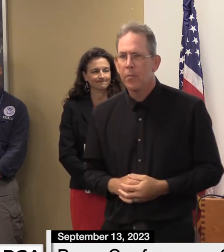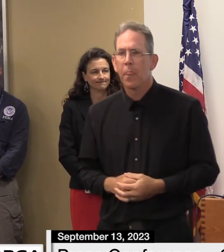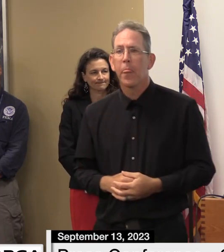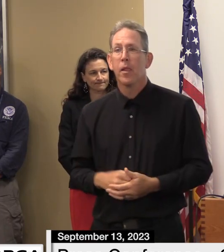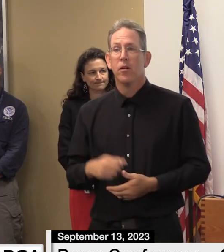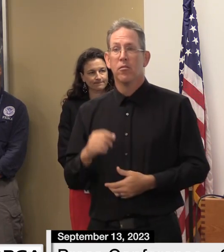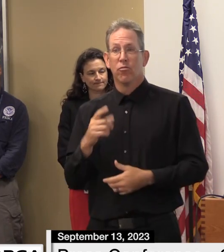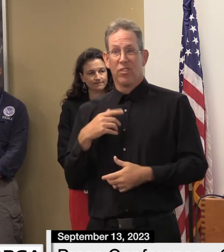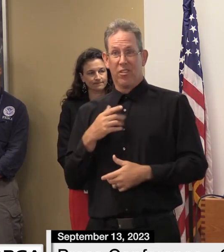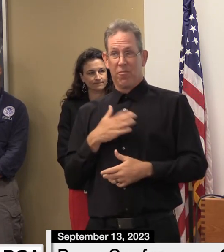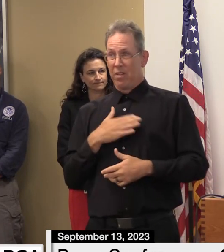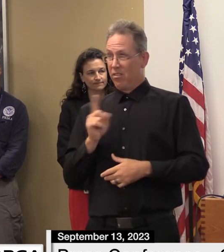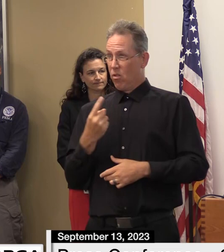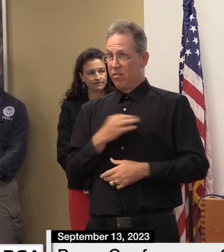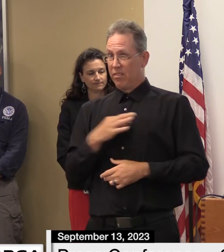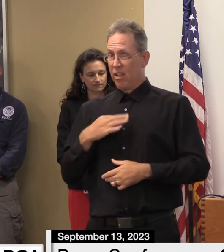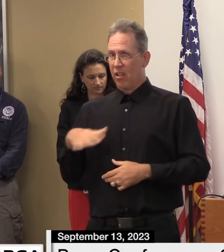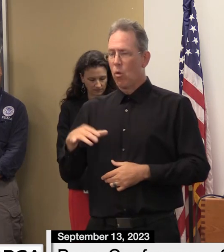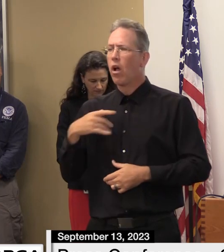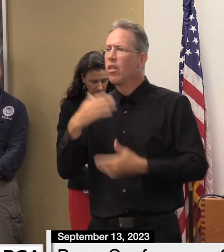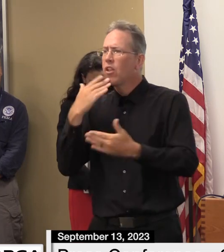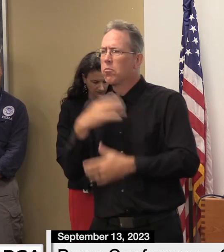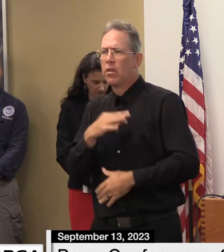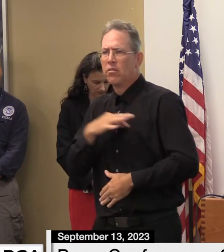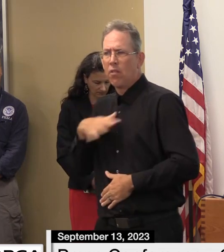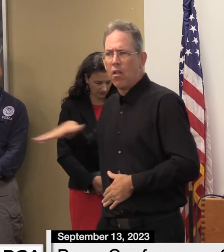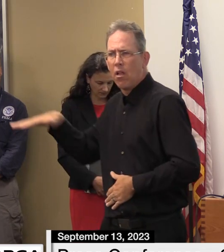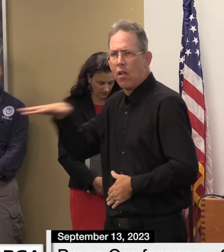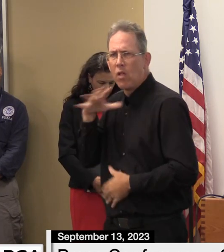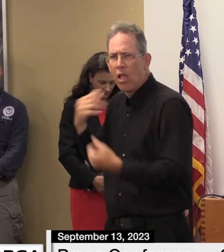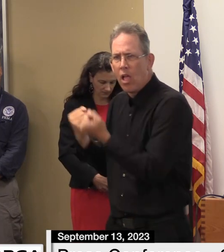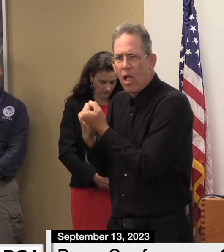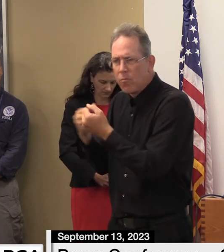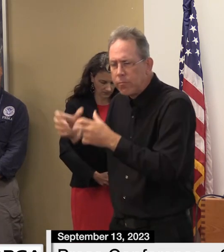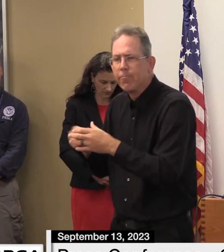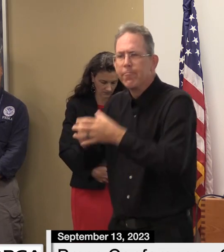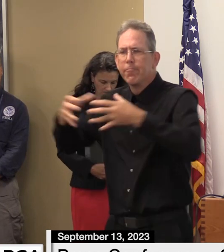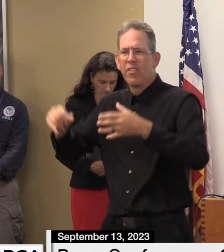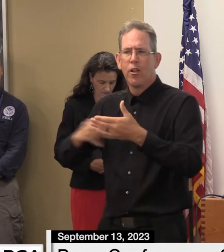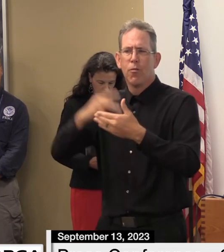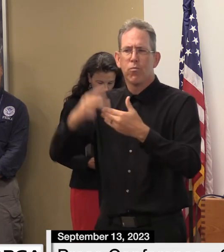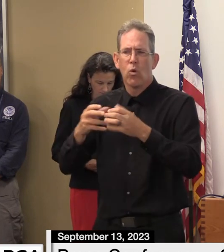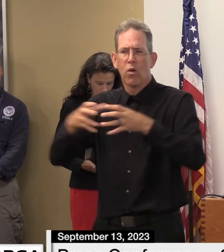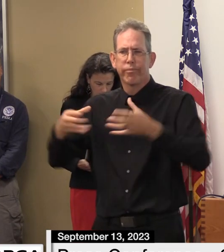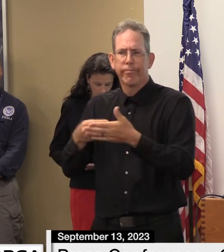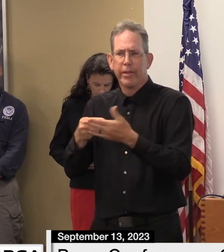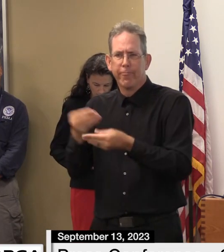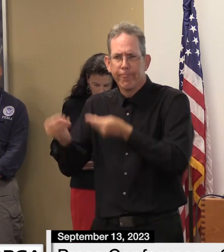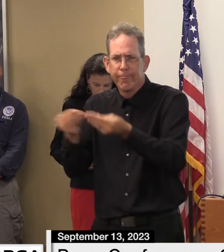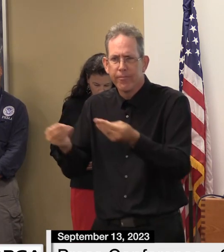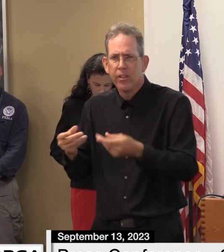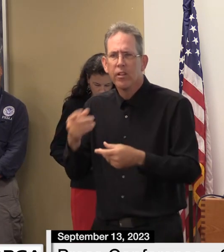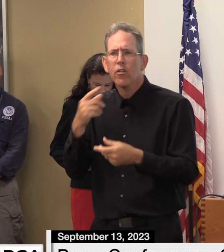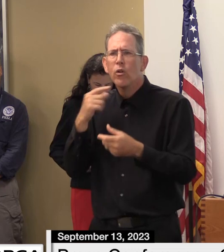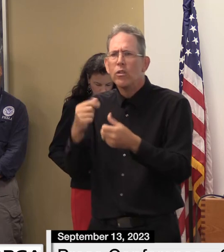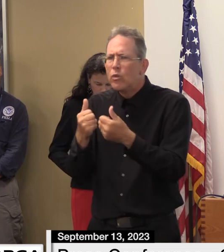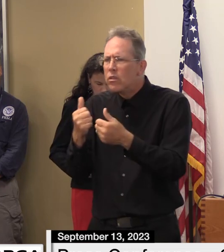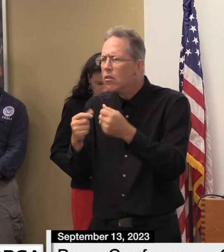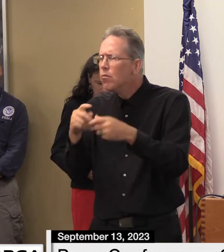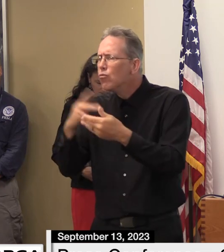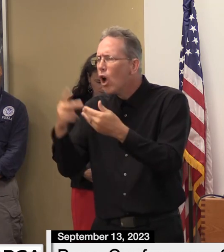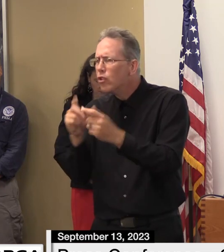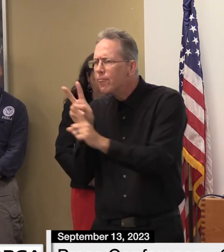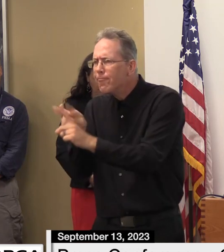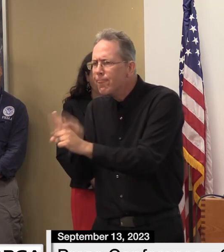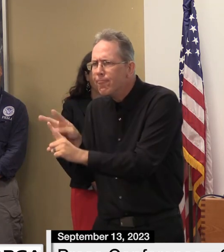their excellent work in expanding this program, in identifying projects to support, in making sure those projects